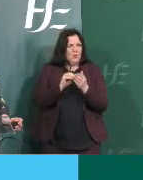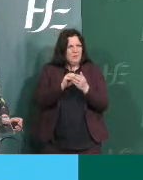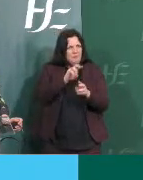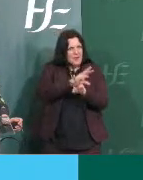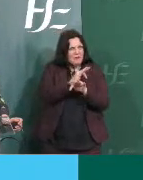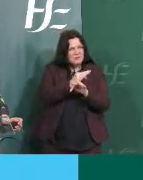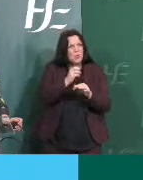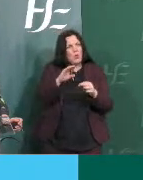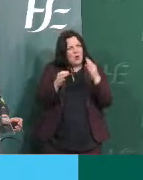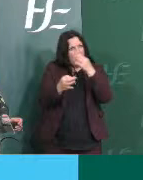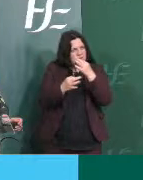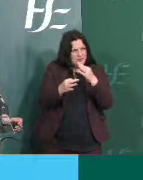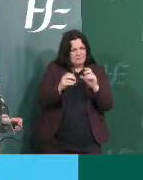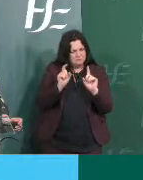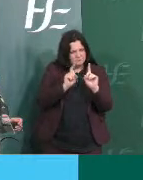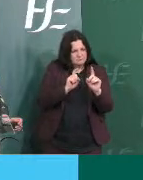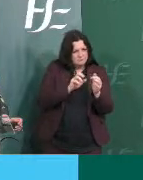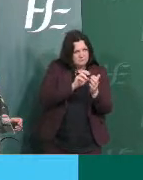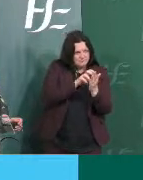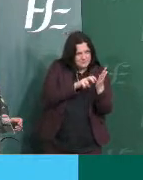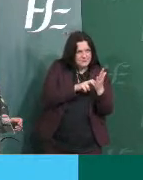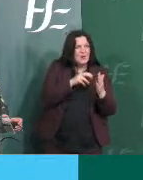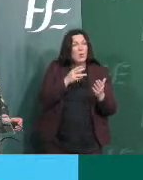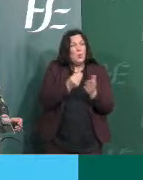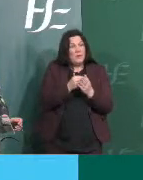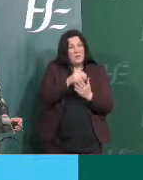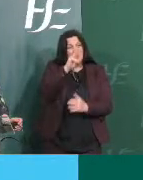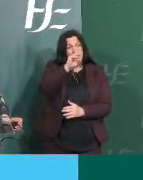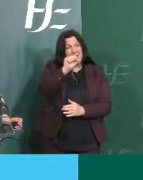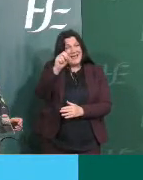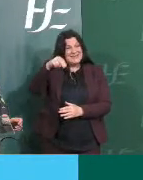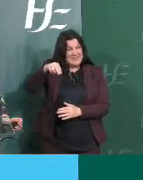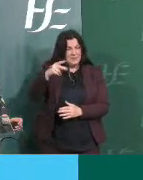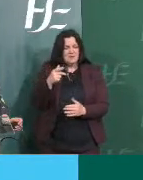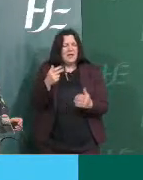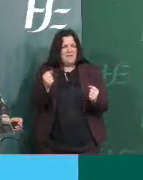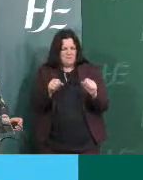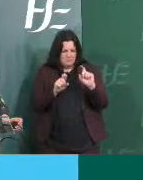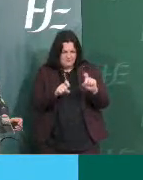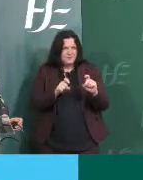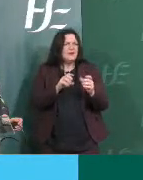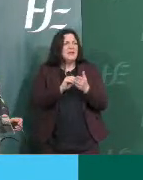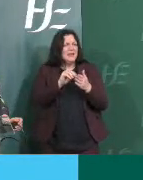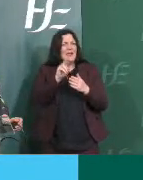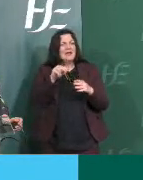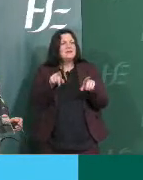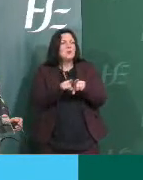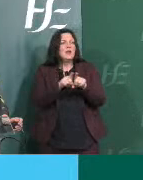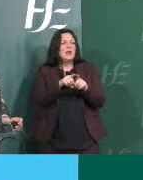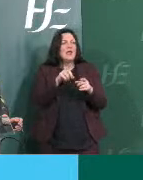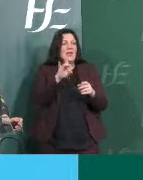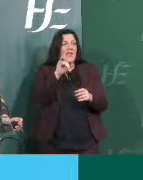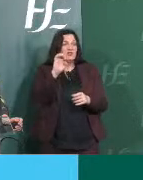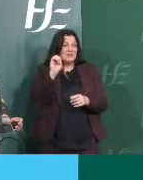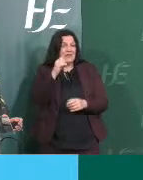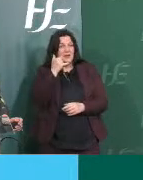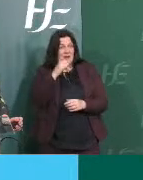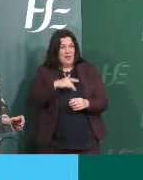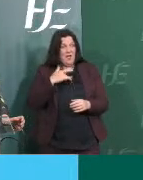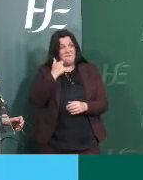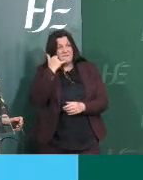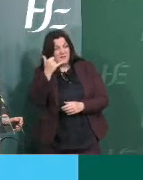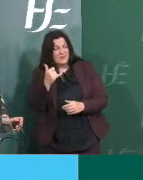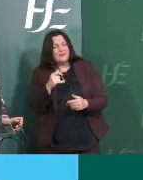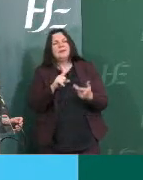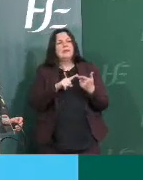and the child's PPSN. You can also register on HSE Live, and the vaccine is available in some participating pharmacies and GPs.